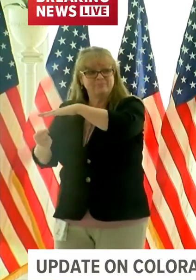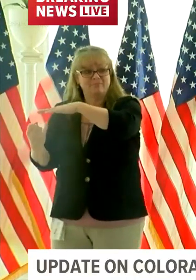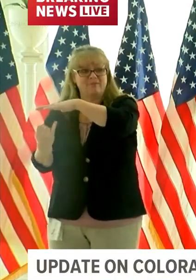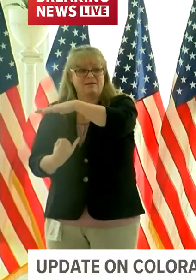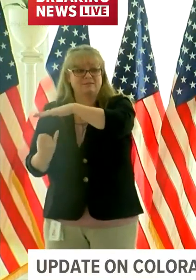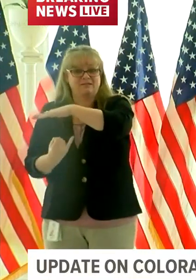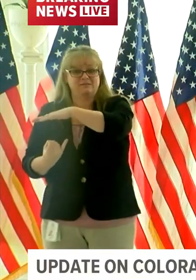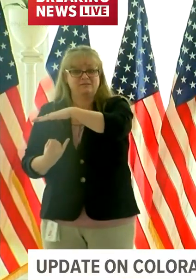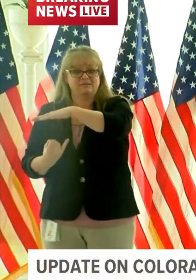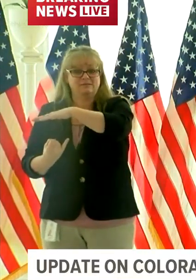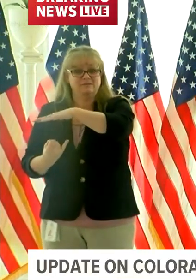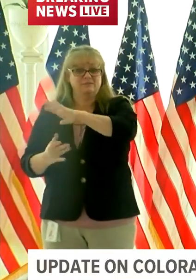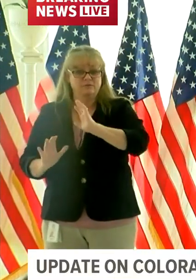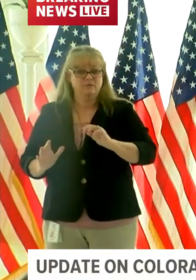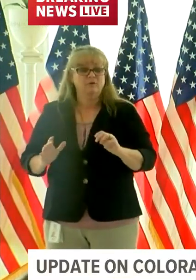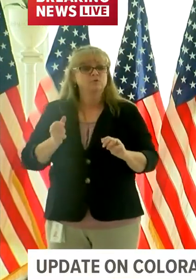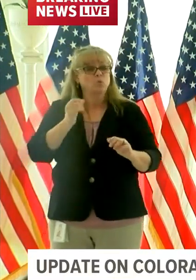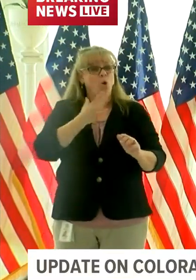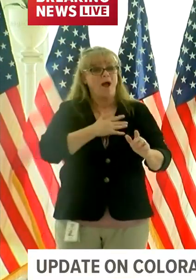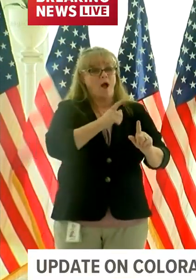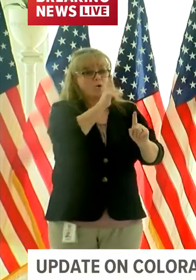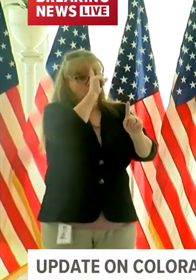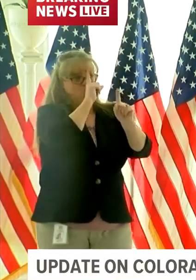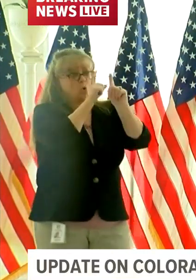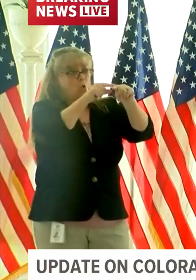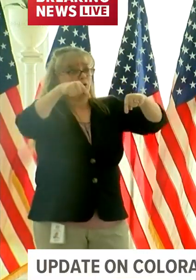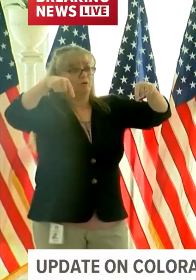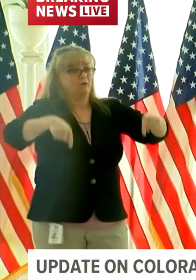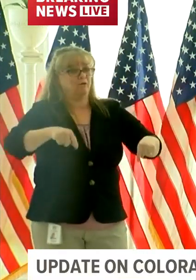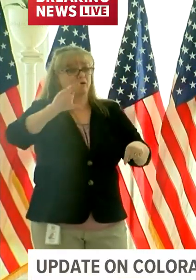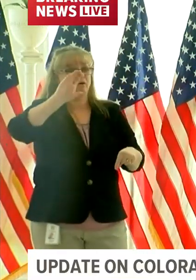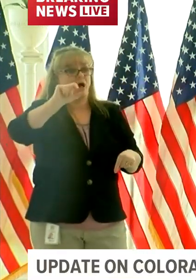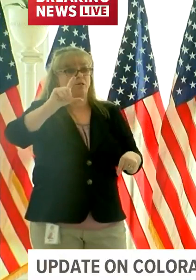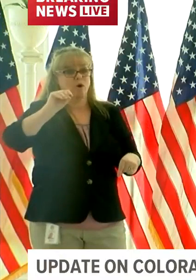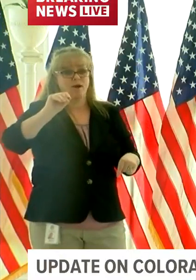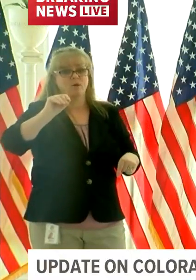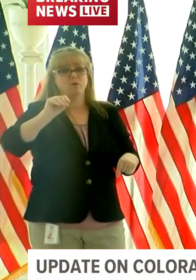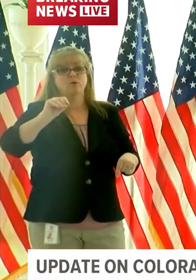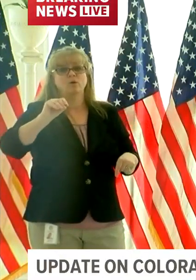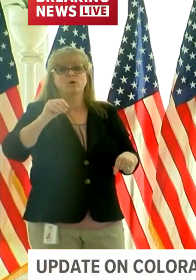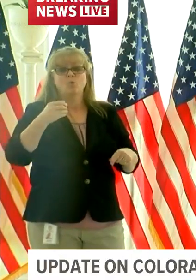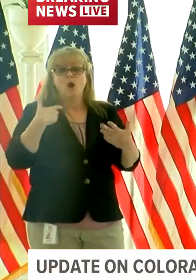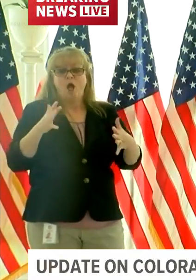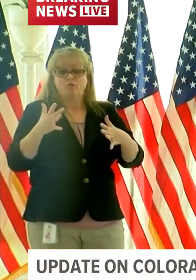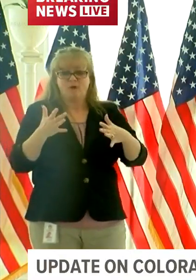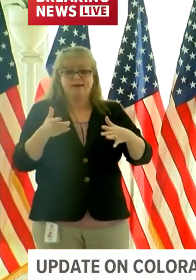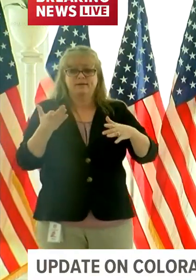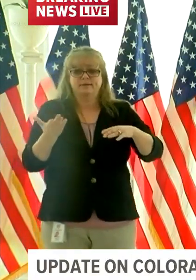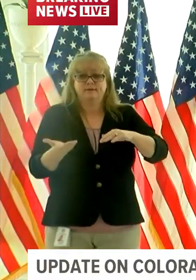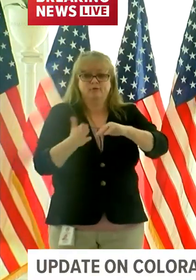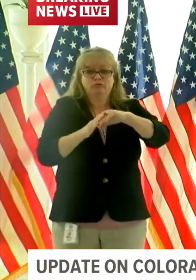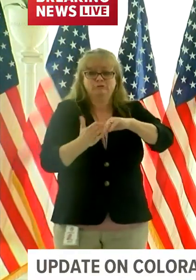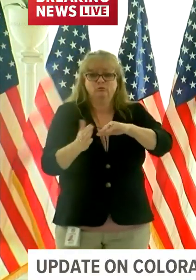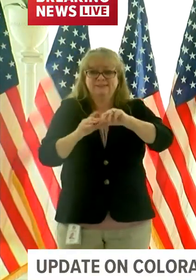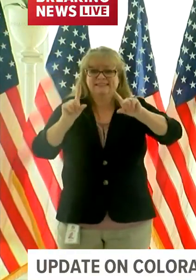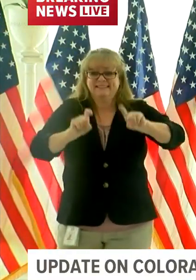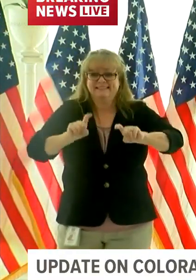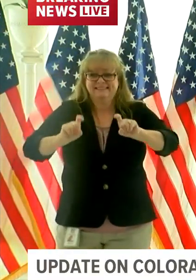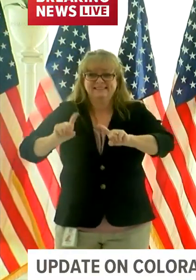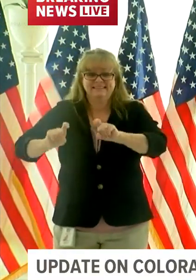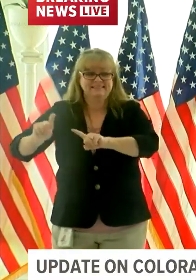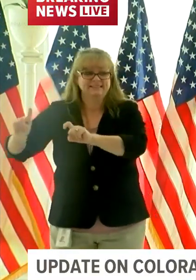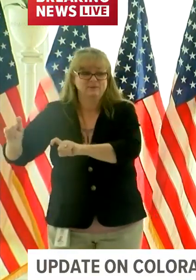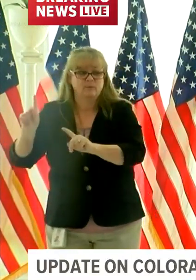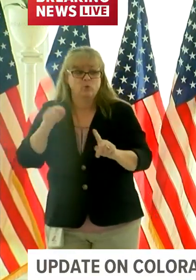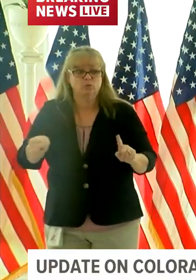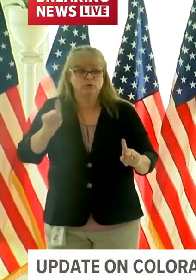we reopen. There's obviously, testing has already gone up a factor of 10 times here in Colorado from when this started, and it's working on increasing it